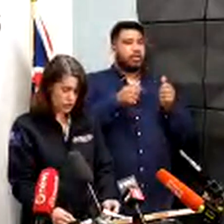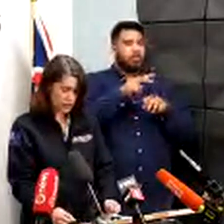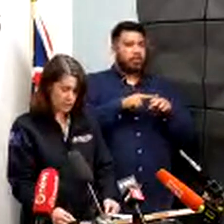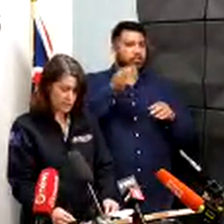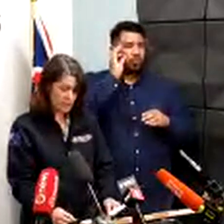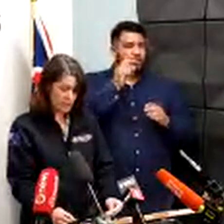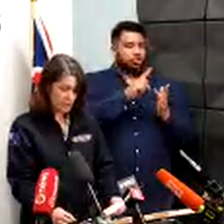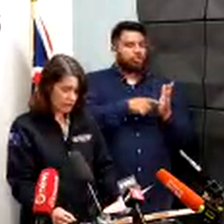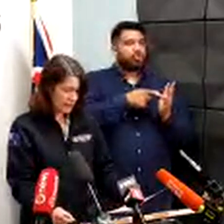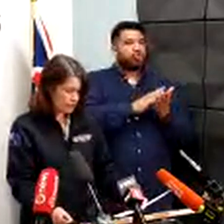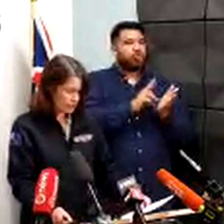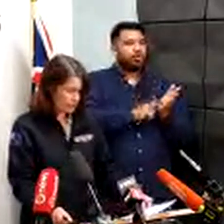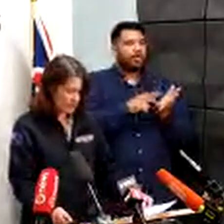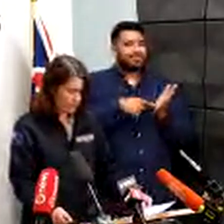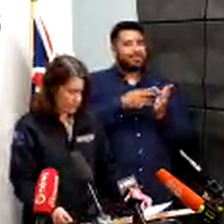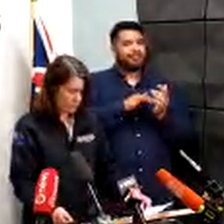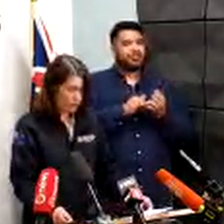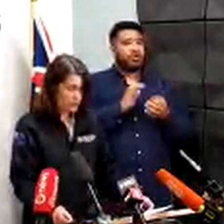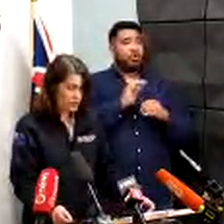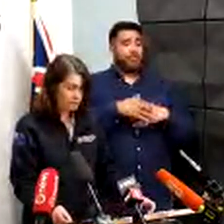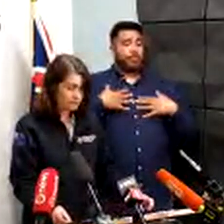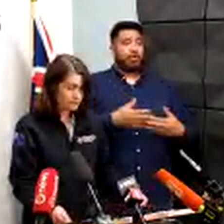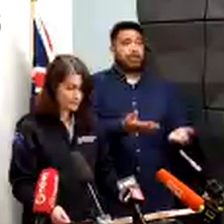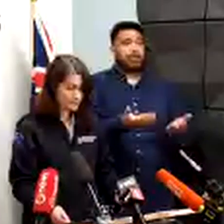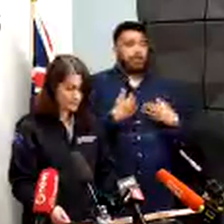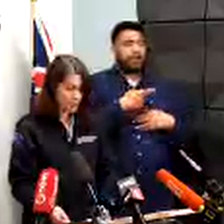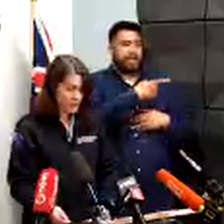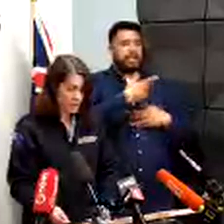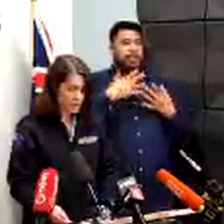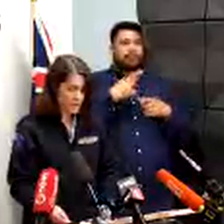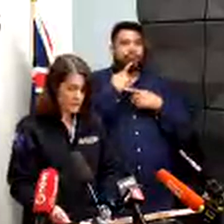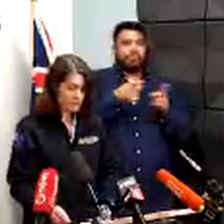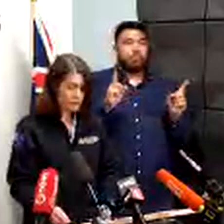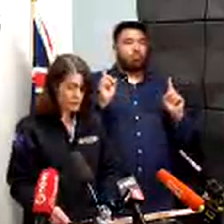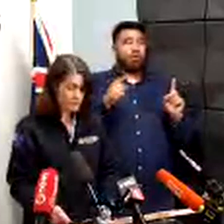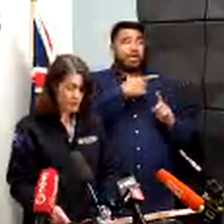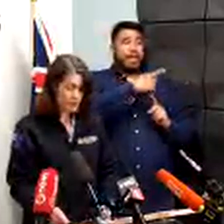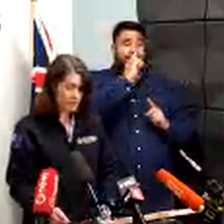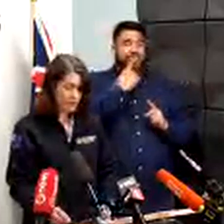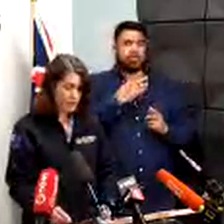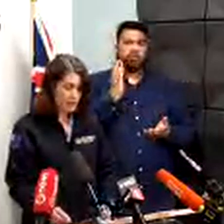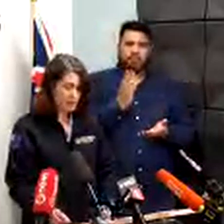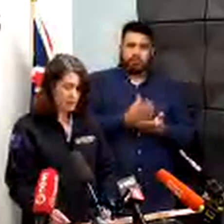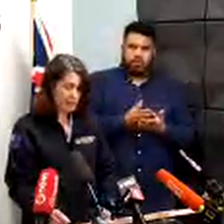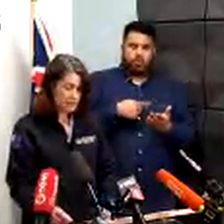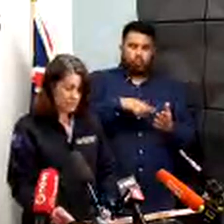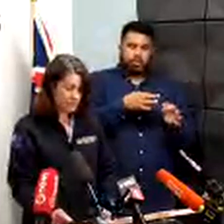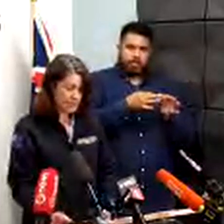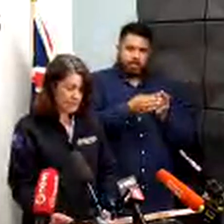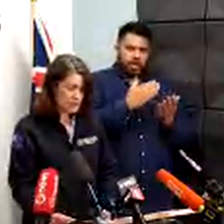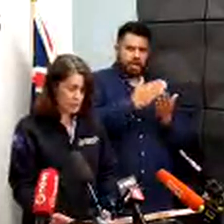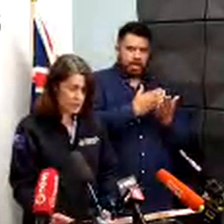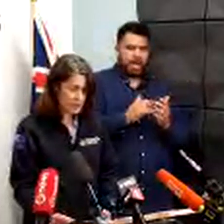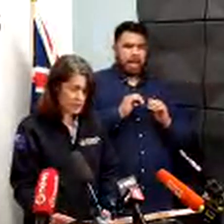Commissioner John Timms in relation to the recovery operation. I can now confirm that we are finalising a plan